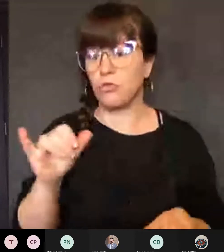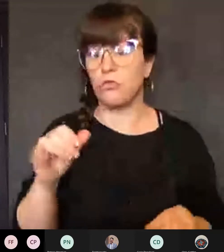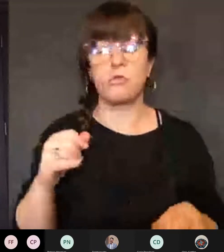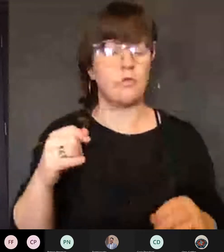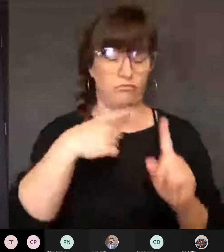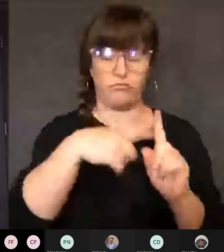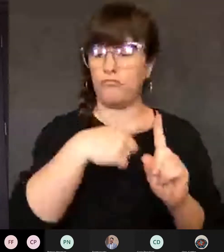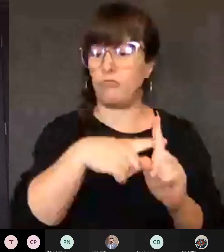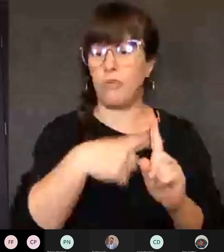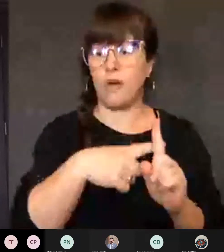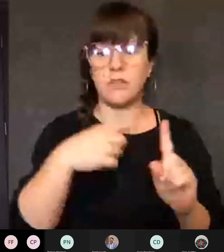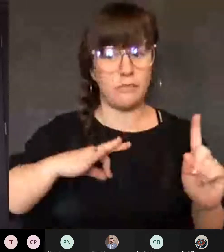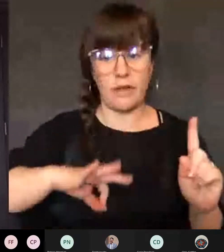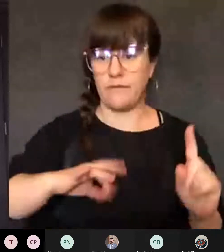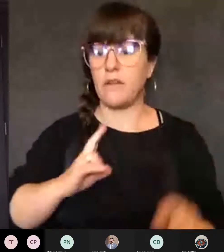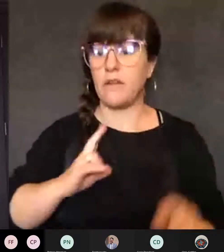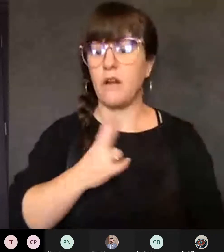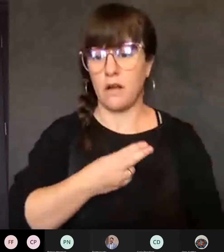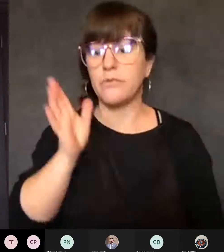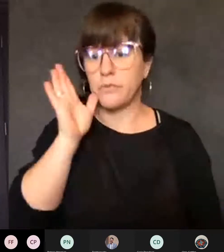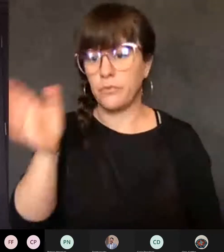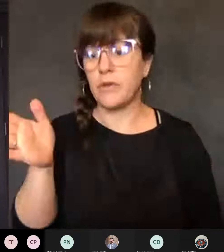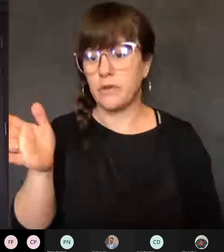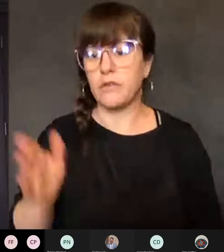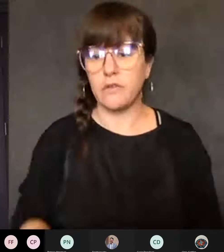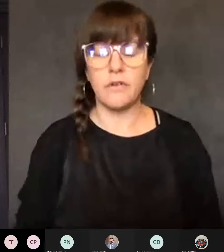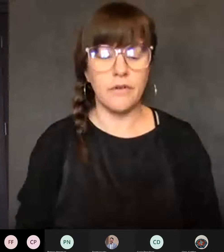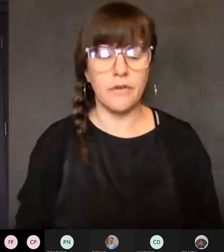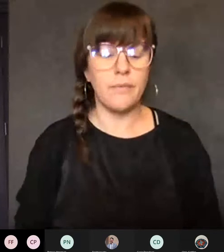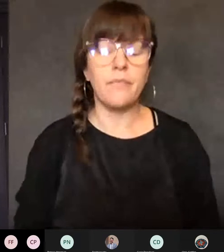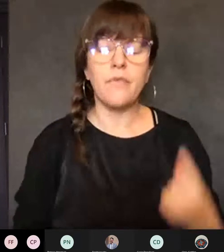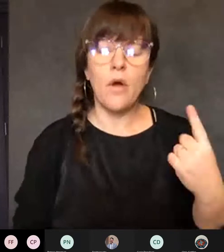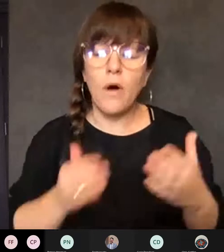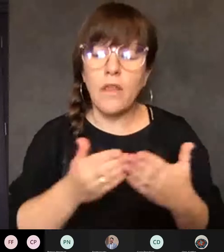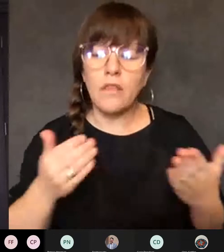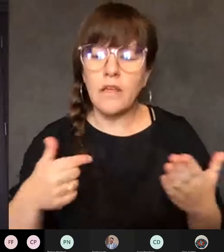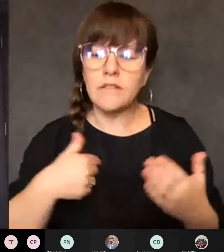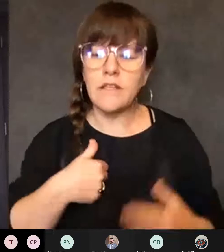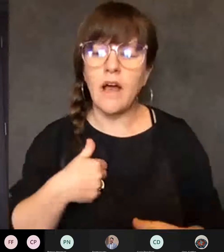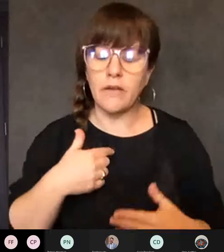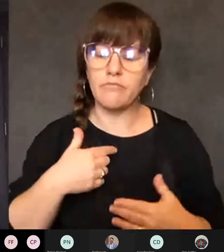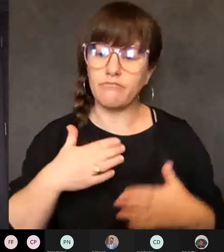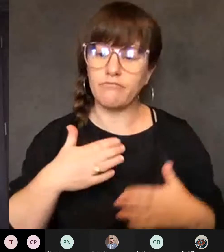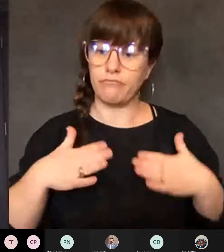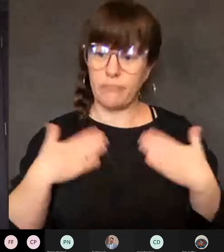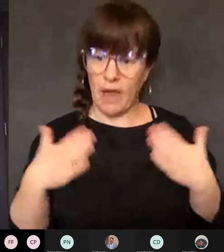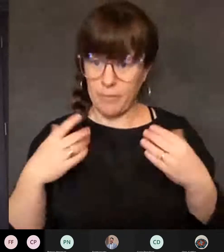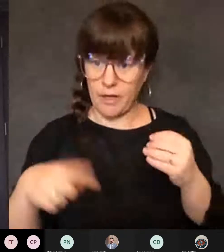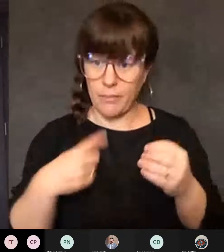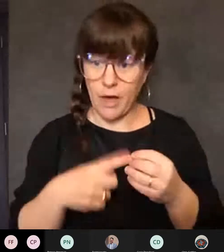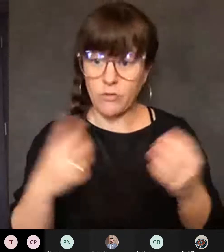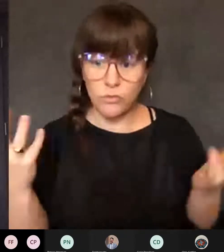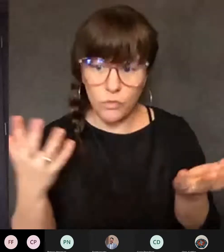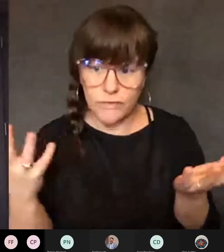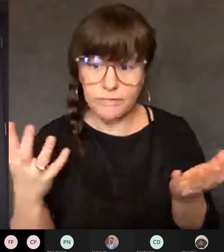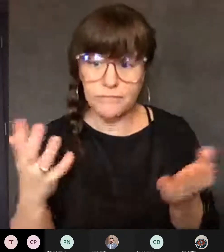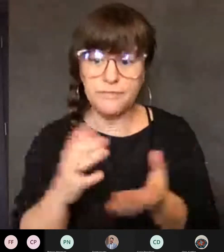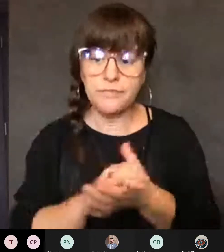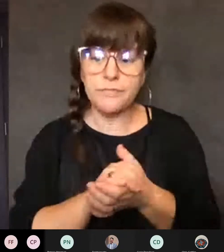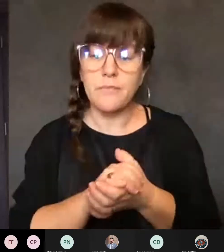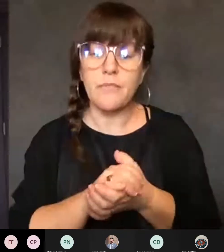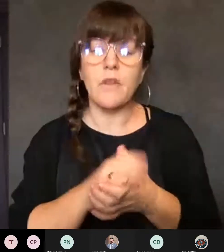a good thing for us. One of the things that I'm really pleased about is that